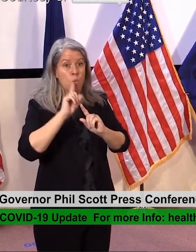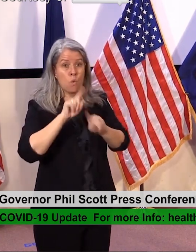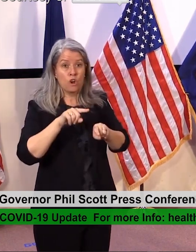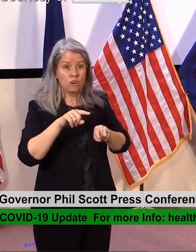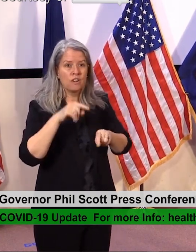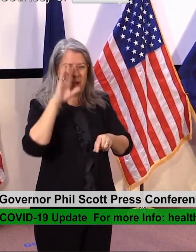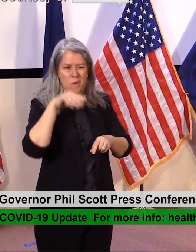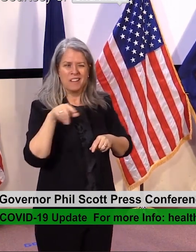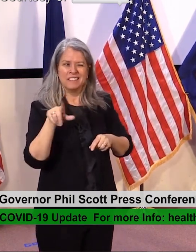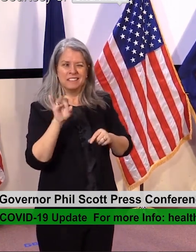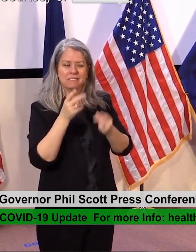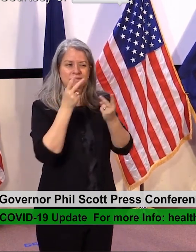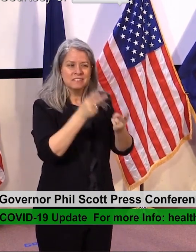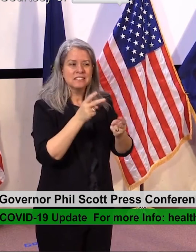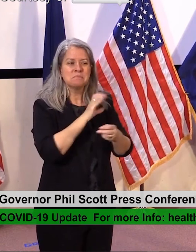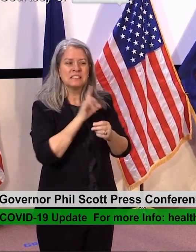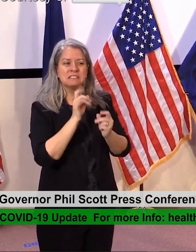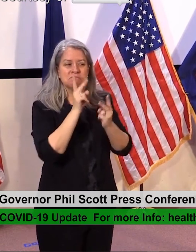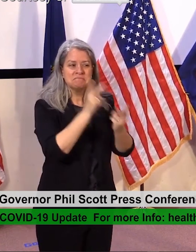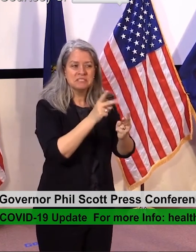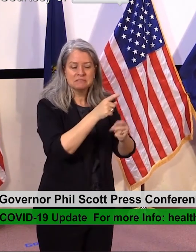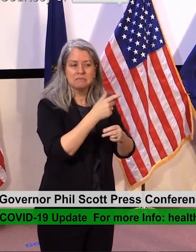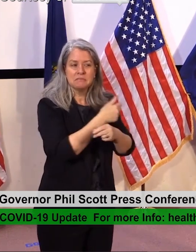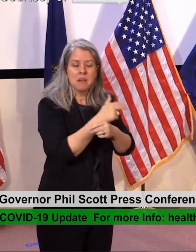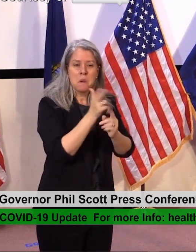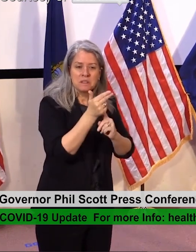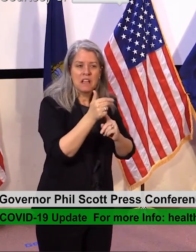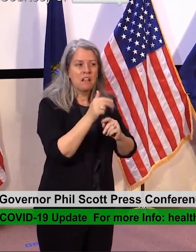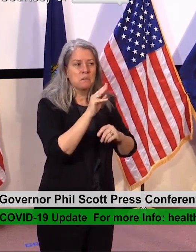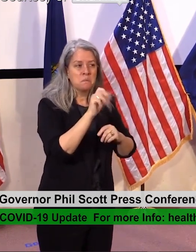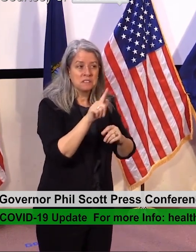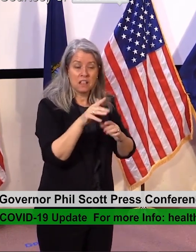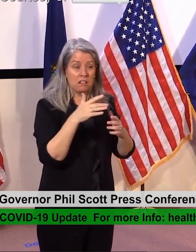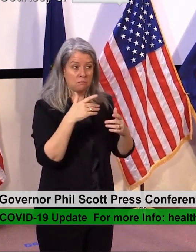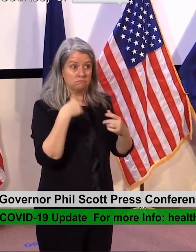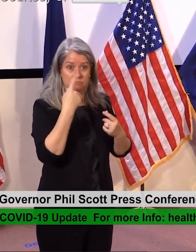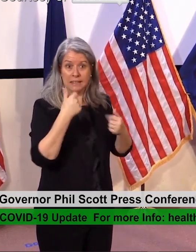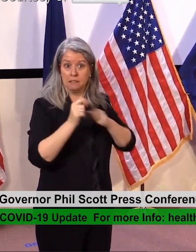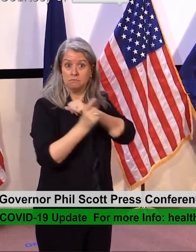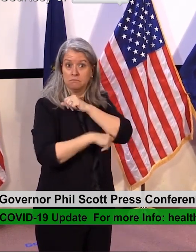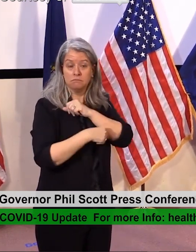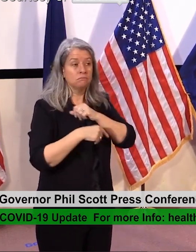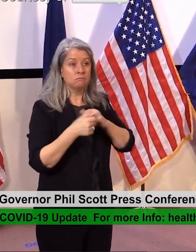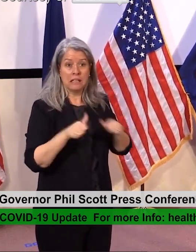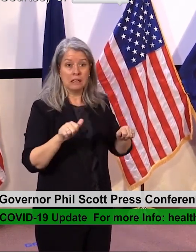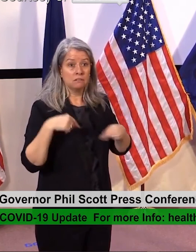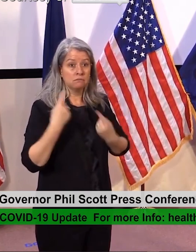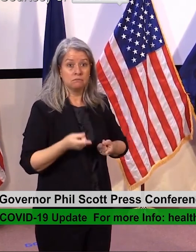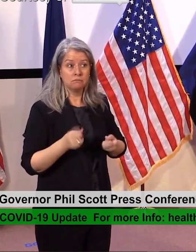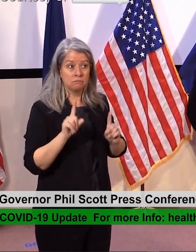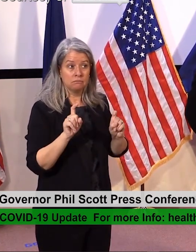police did visit some lodging establishments, things like that, but have any, you know, fines been issued? Have any penalties been put out? That sort of thing. Yeah,